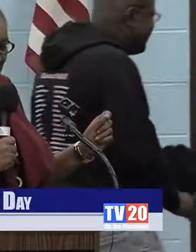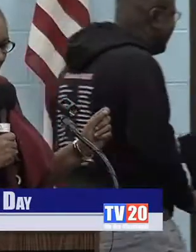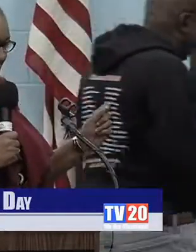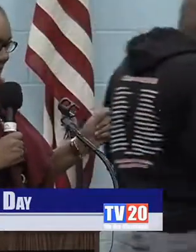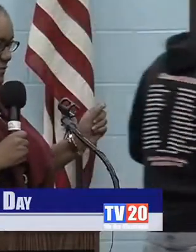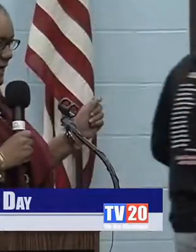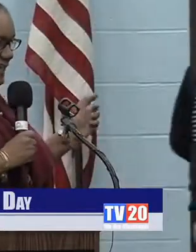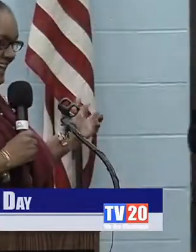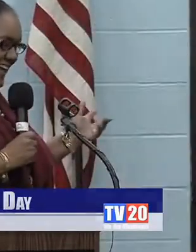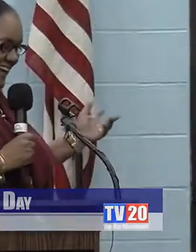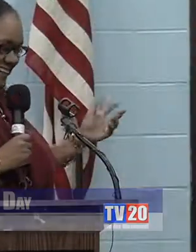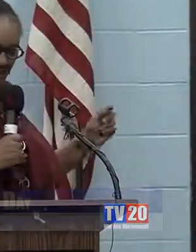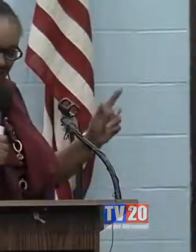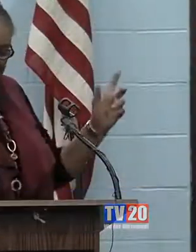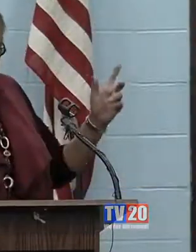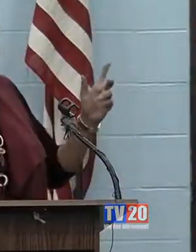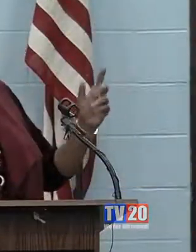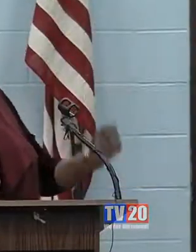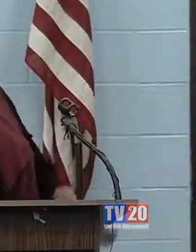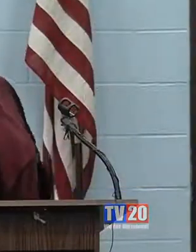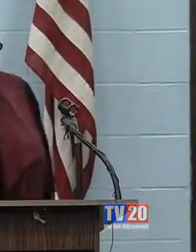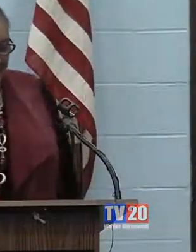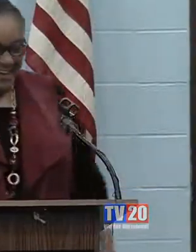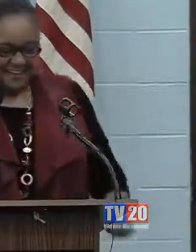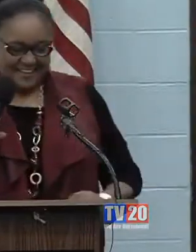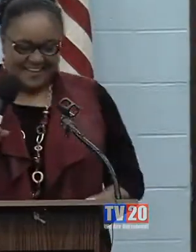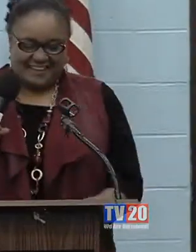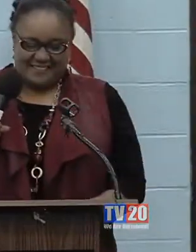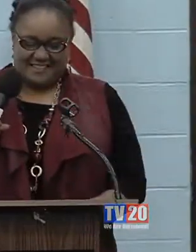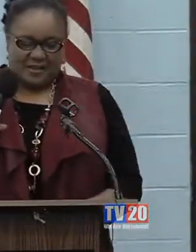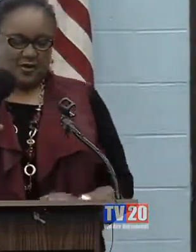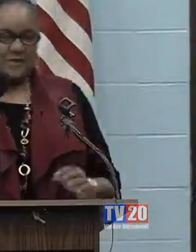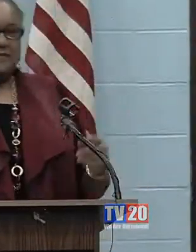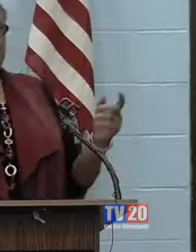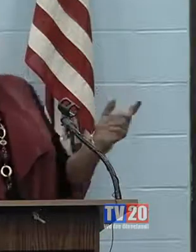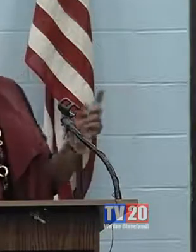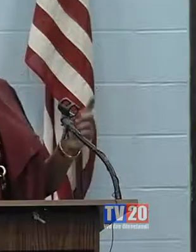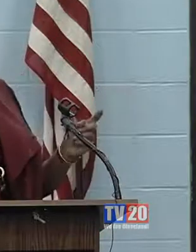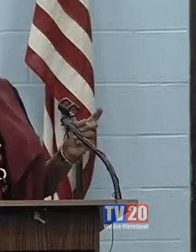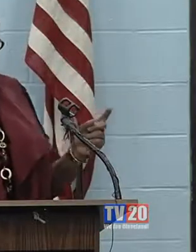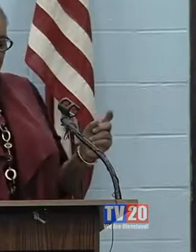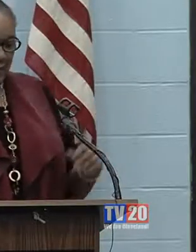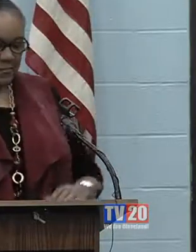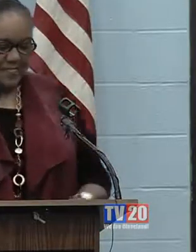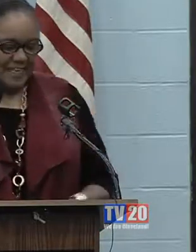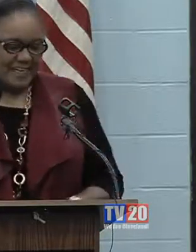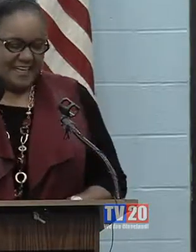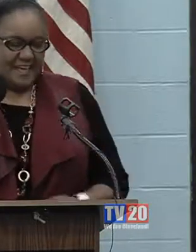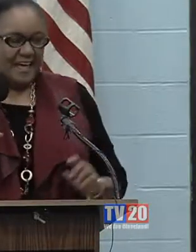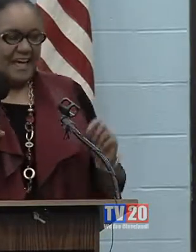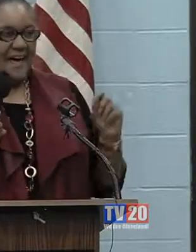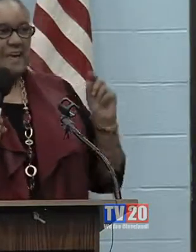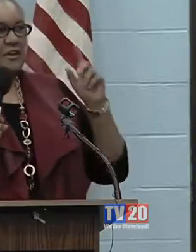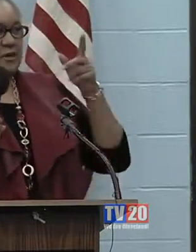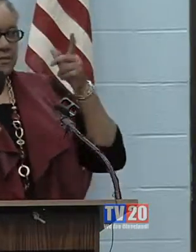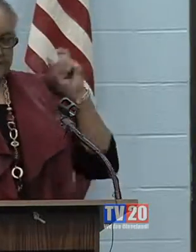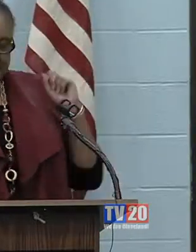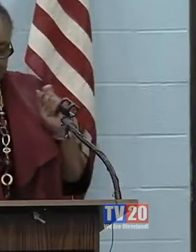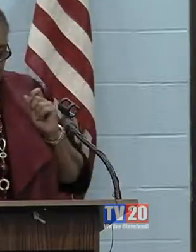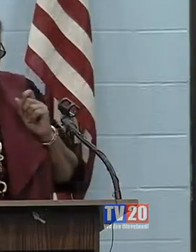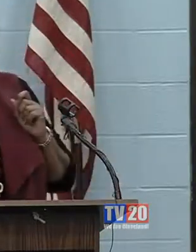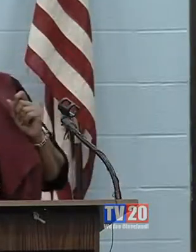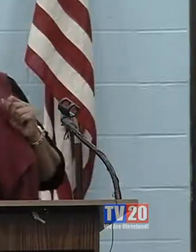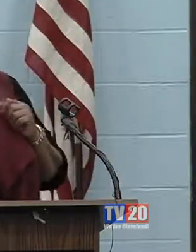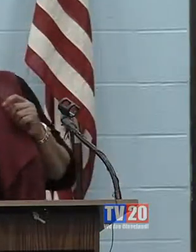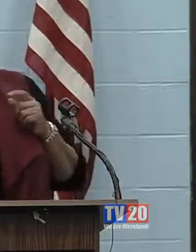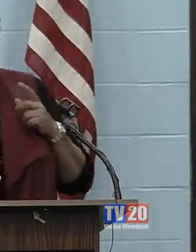Okay, so I have the mic last, so ha ha ha. Okay, so first of all, I agree with this